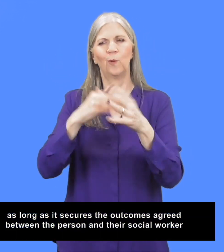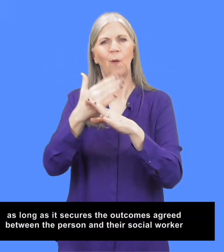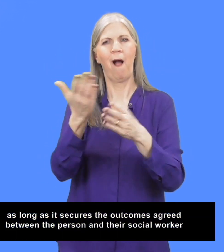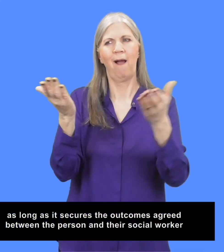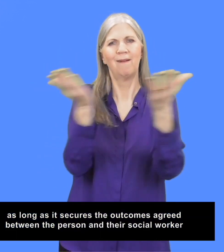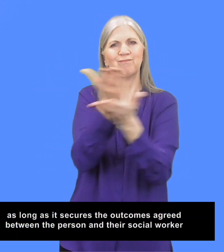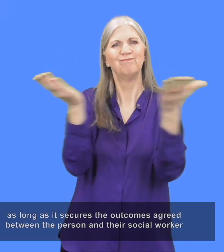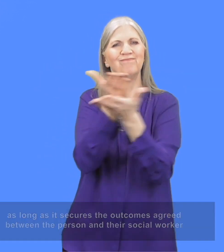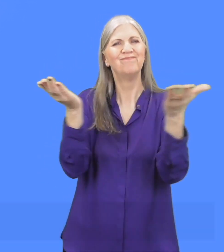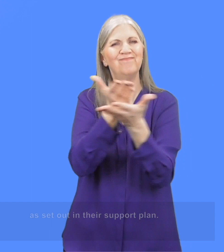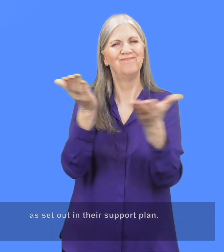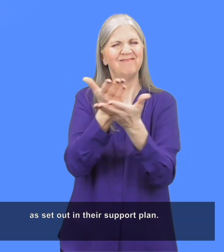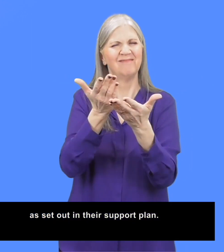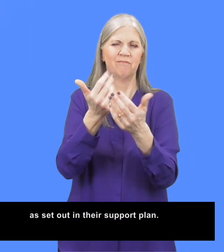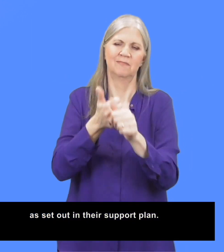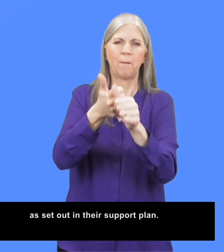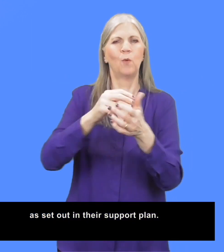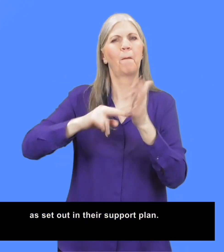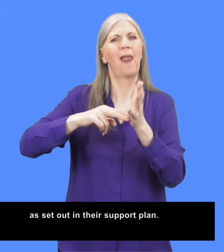worker, as set out in their support plan.